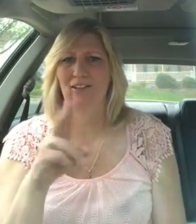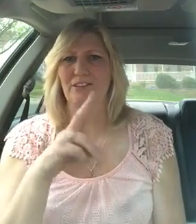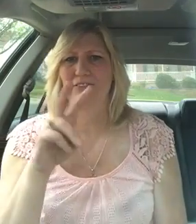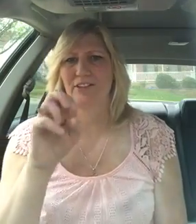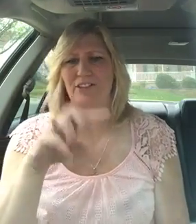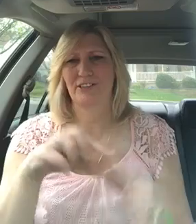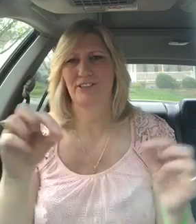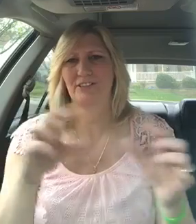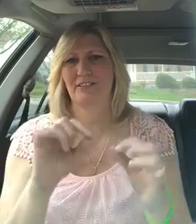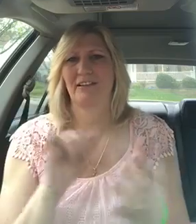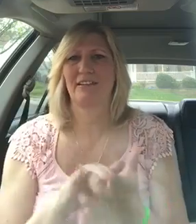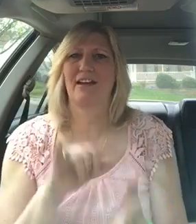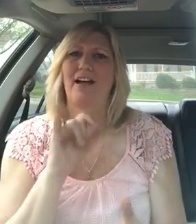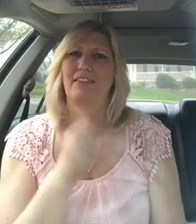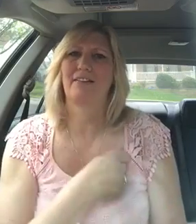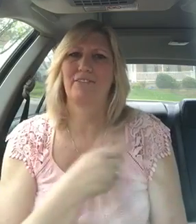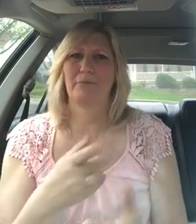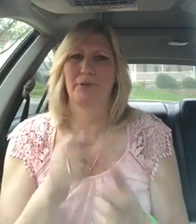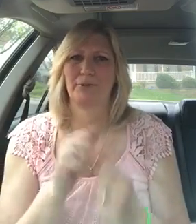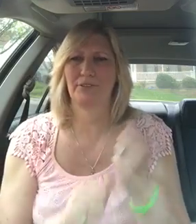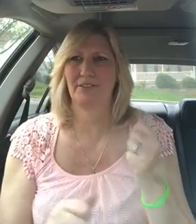There's a verse that I love the most,